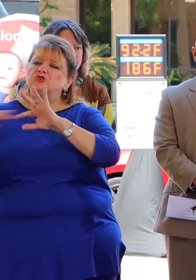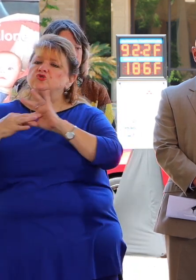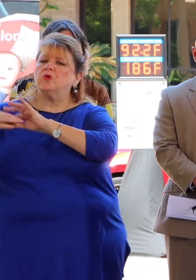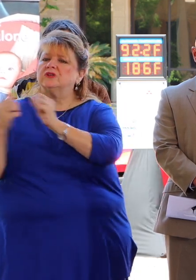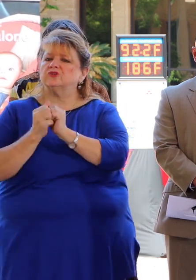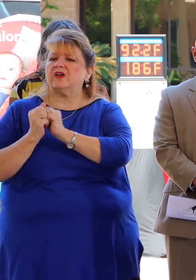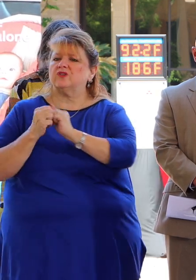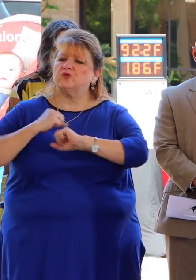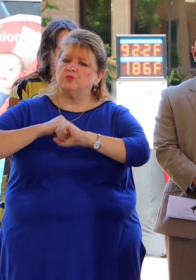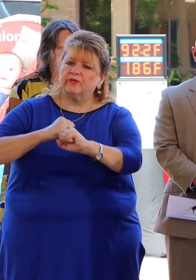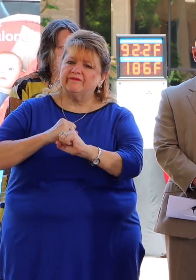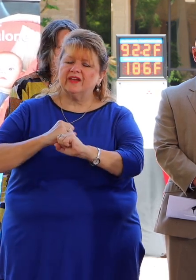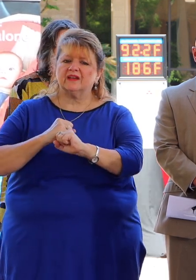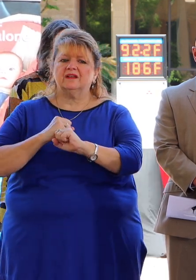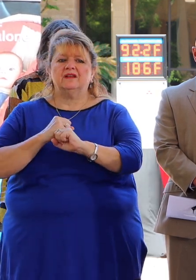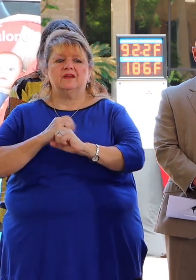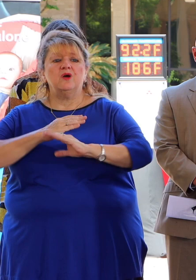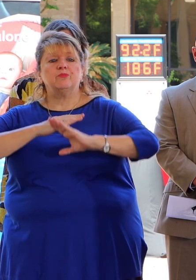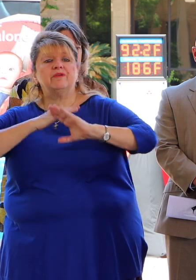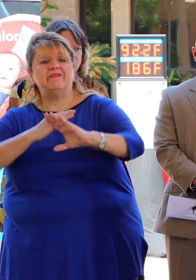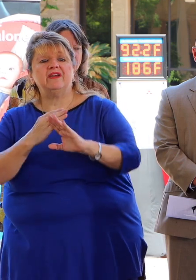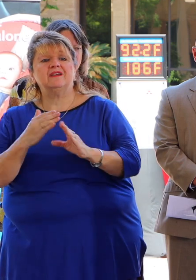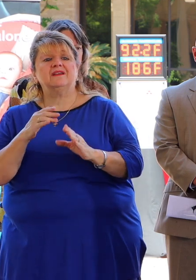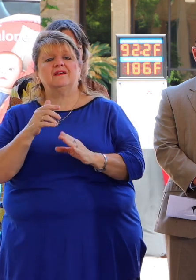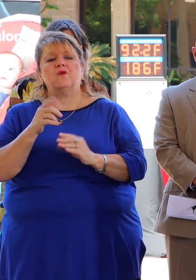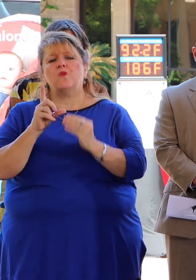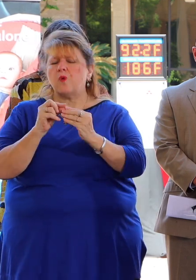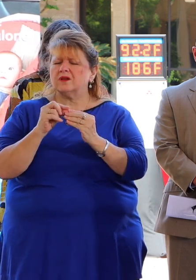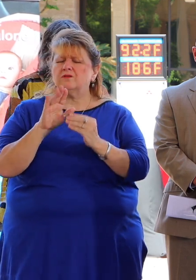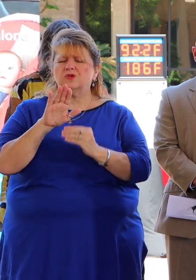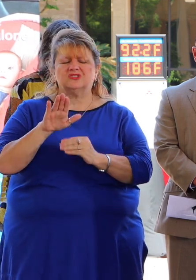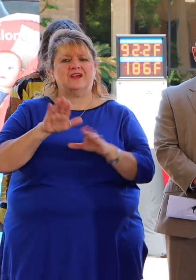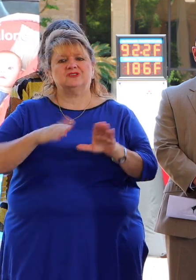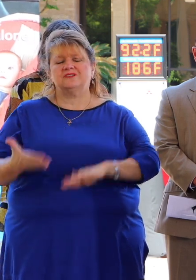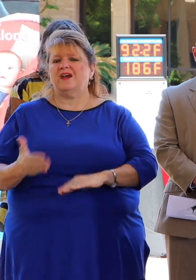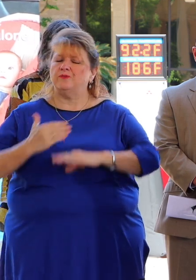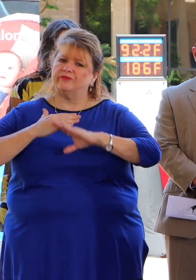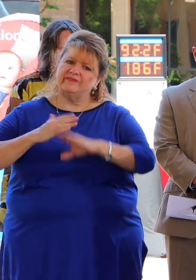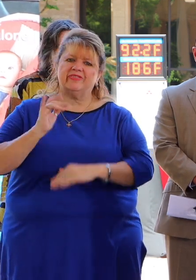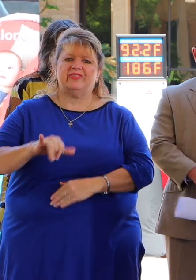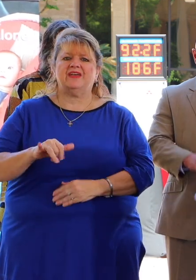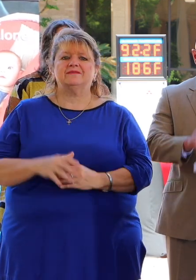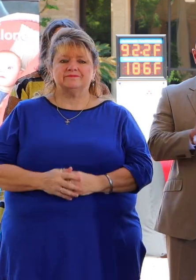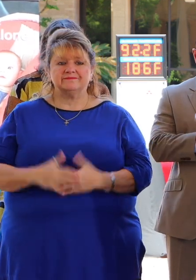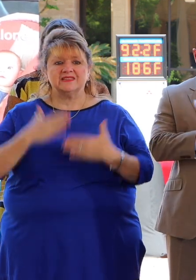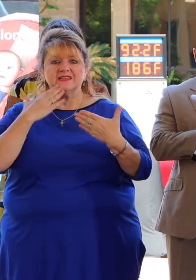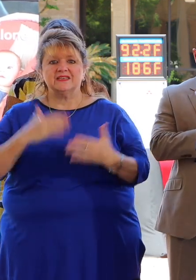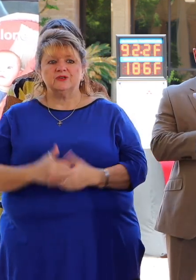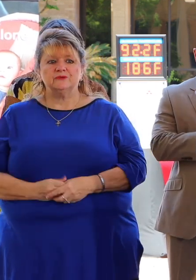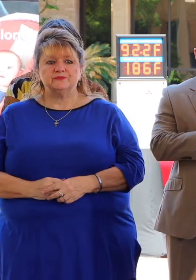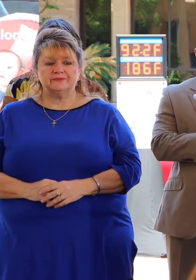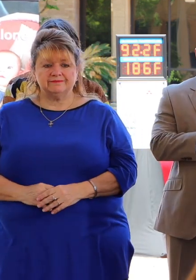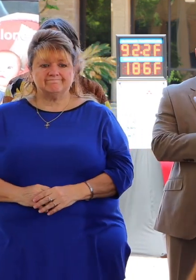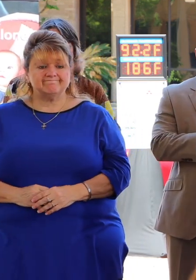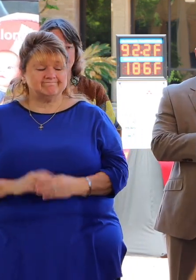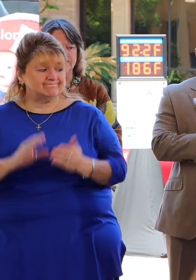to protect and prevent another child from dying in this horrific way to heat stroke. Thank you.